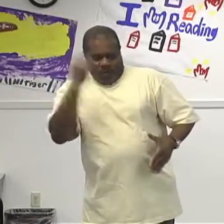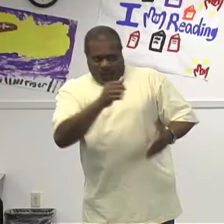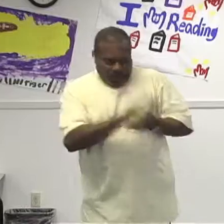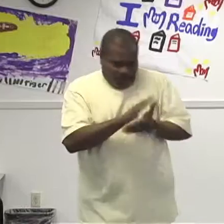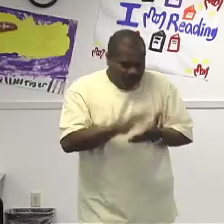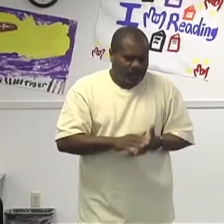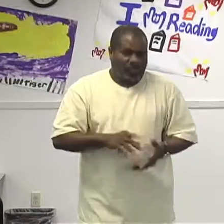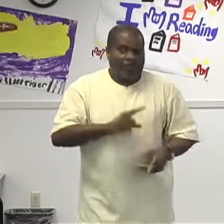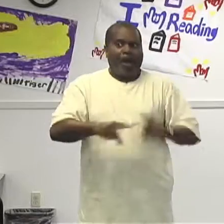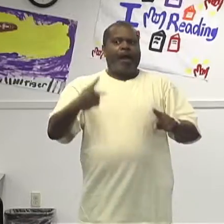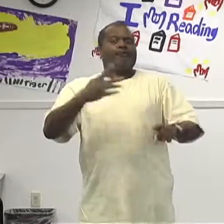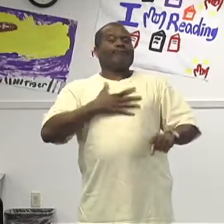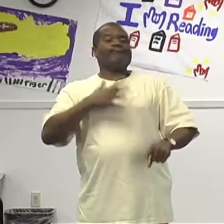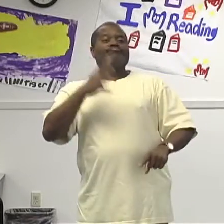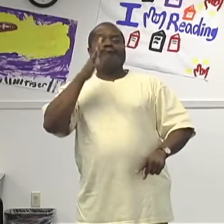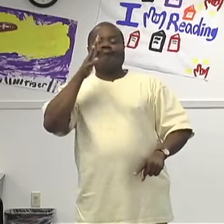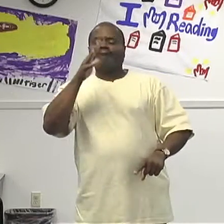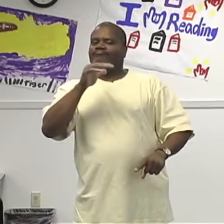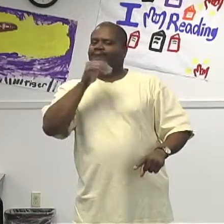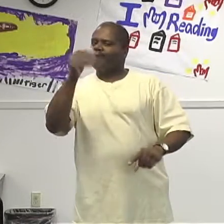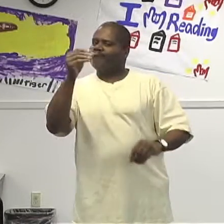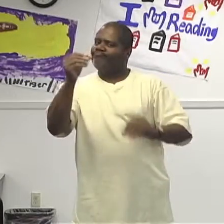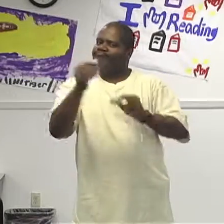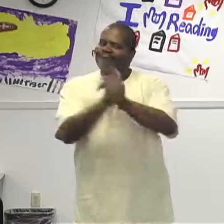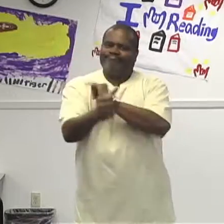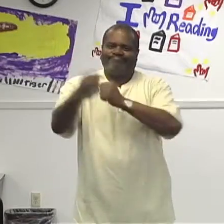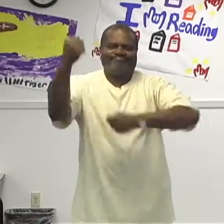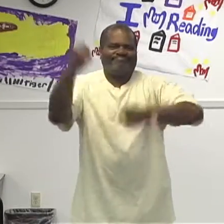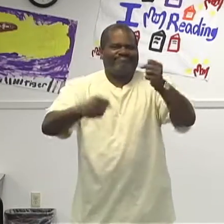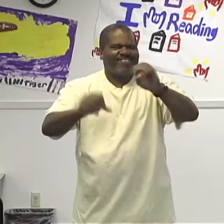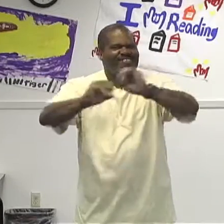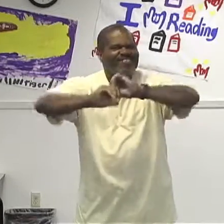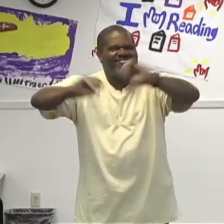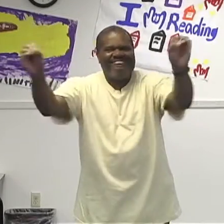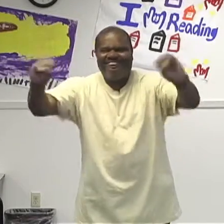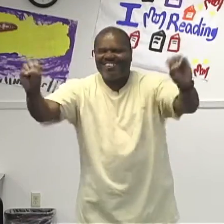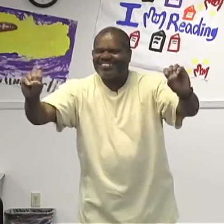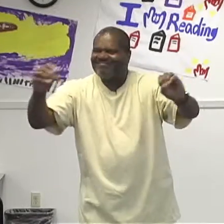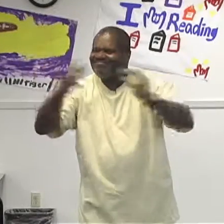me, so she actually took that time and helped me by making all my clothes for me.